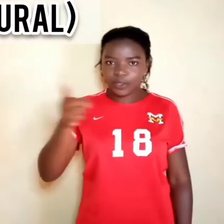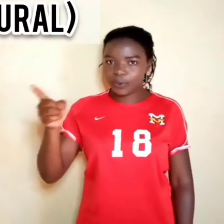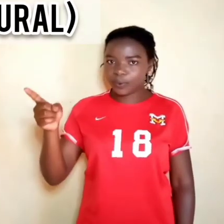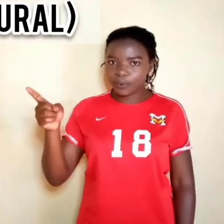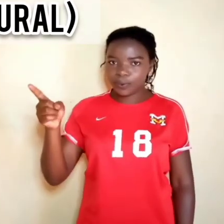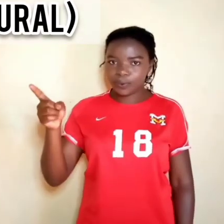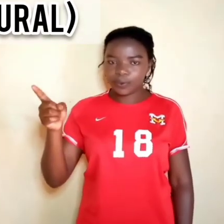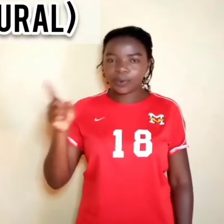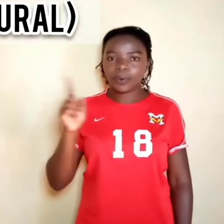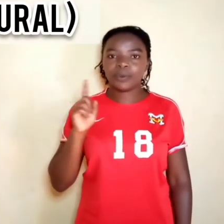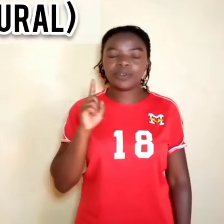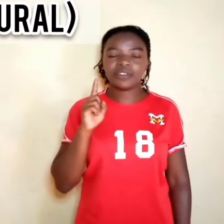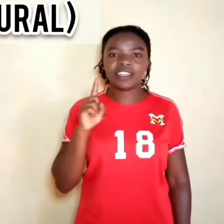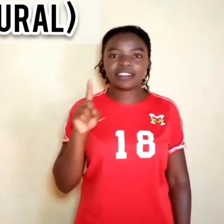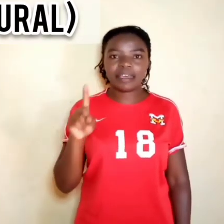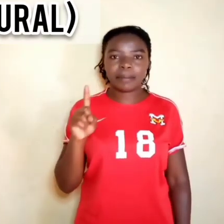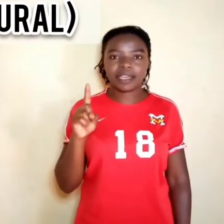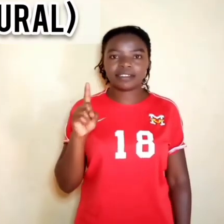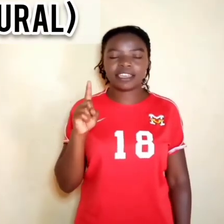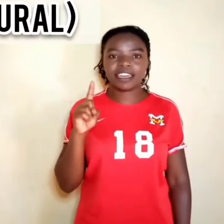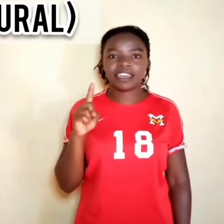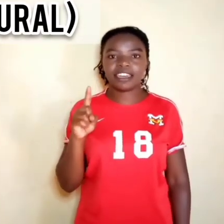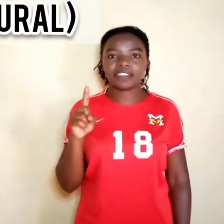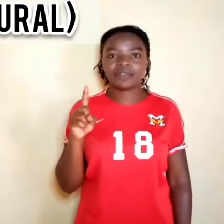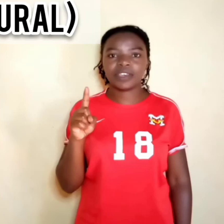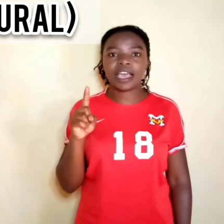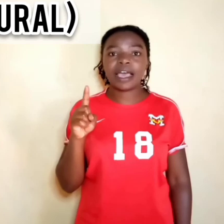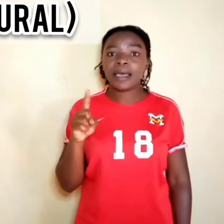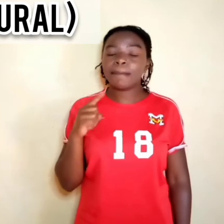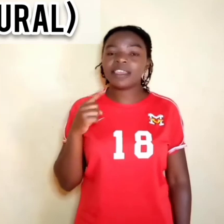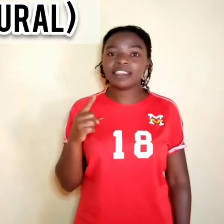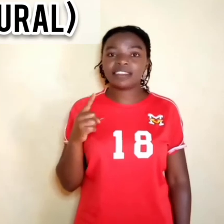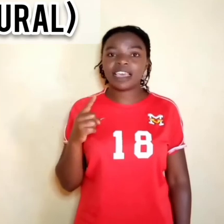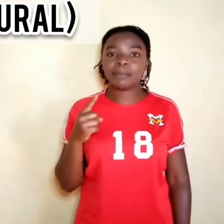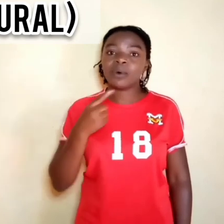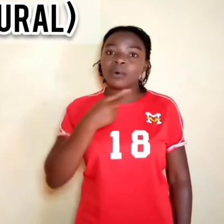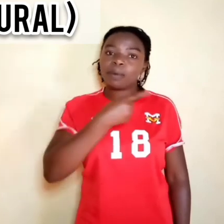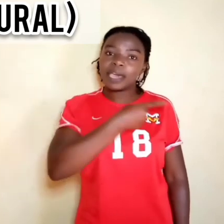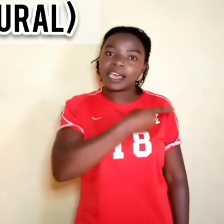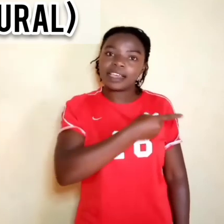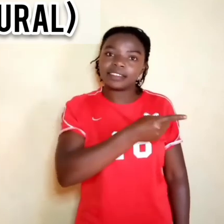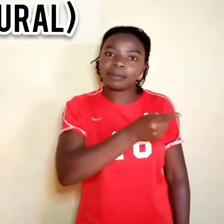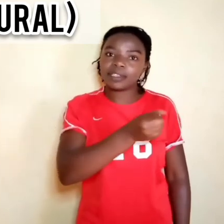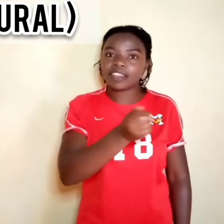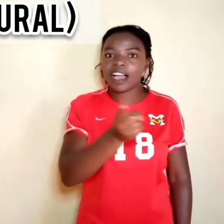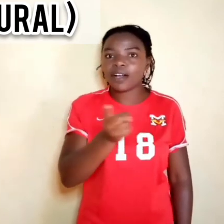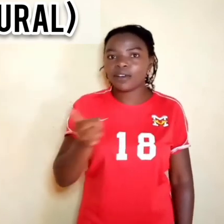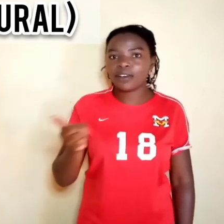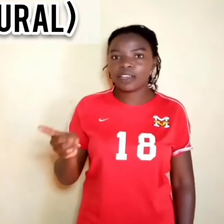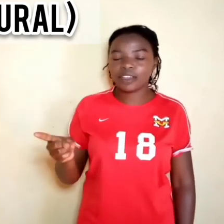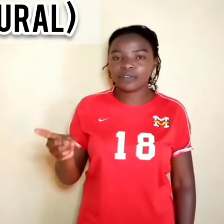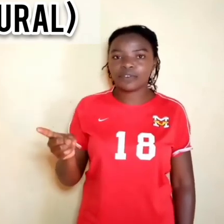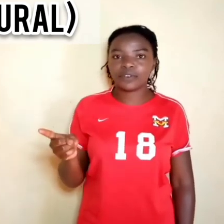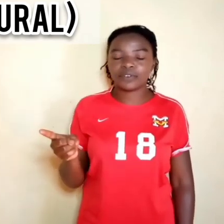you. We use the same extended index finger, but this time we make a semicircle in front of